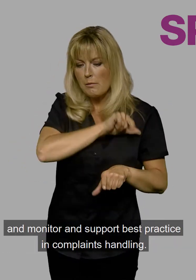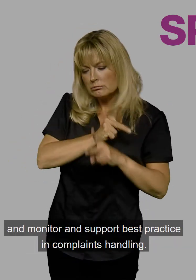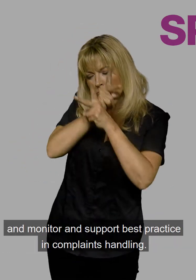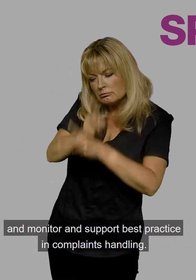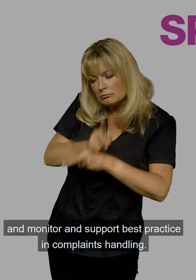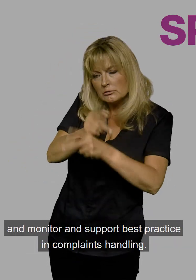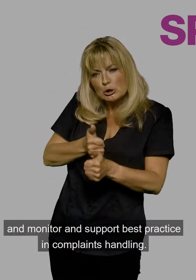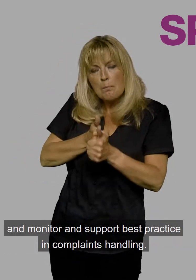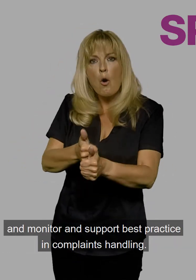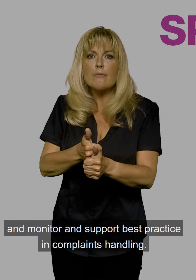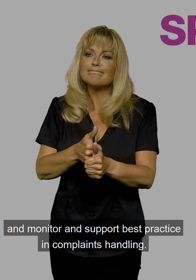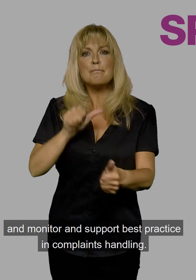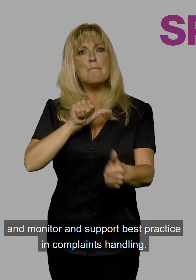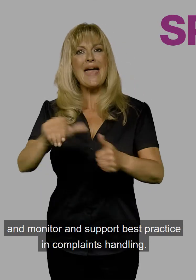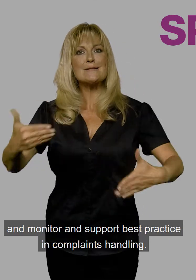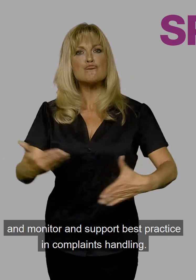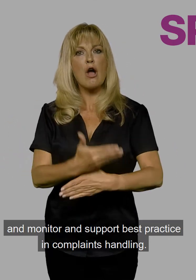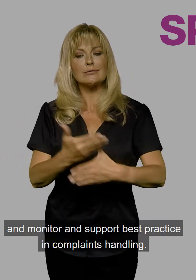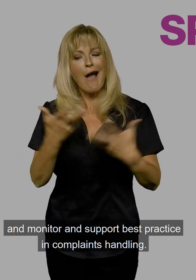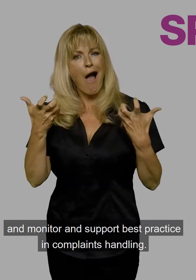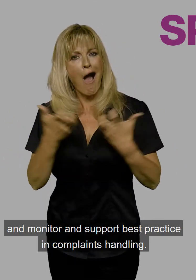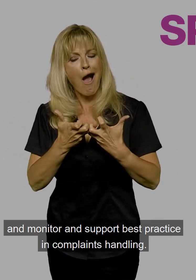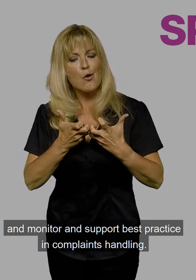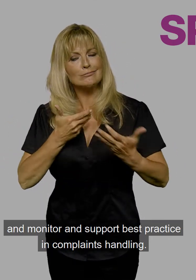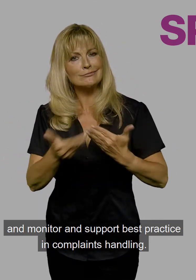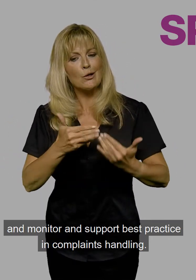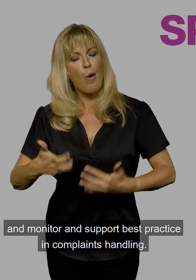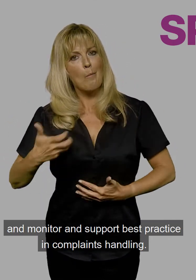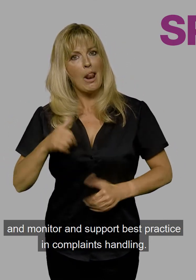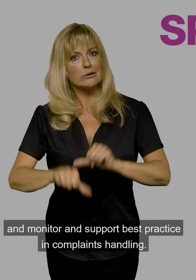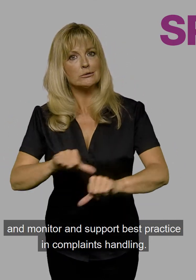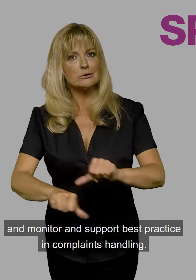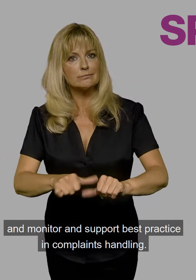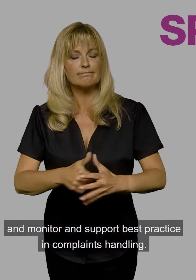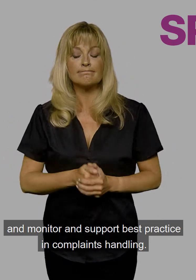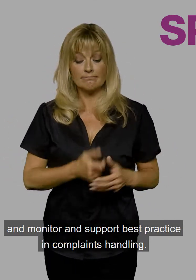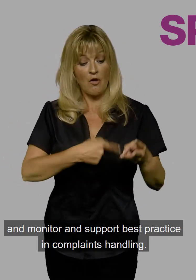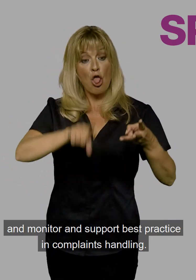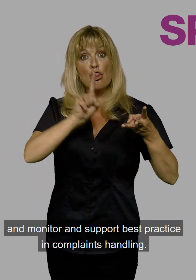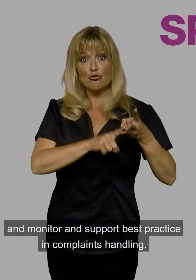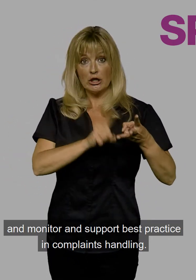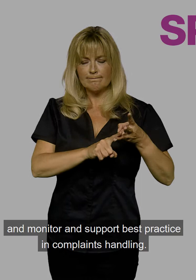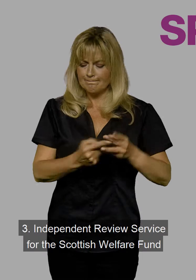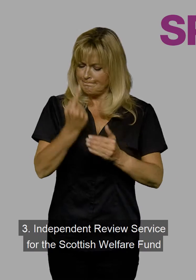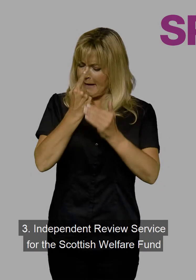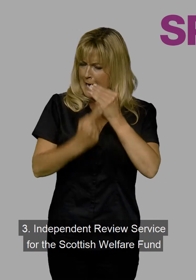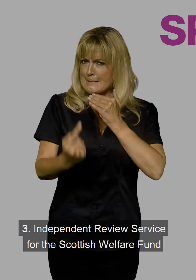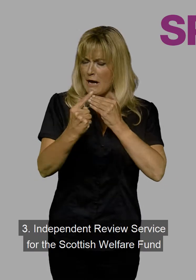and monitor and support best practice in complaints handling. Independent